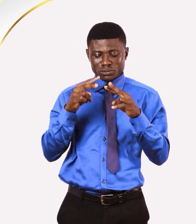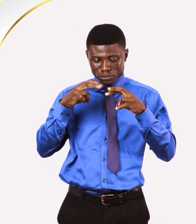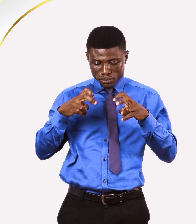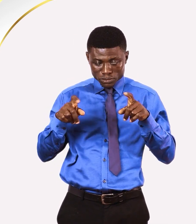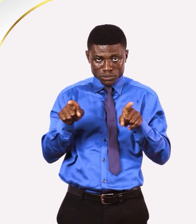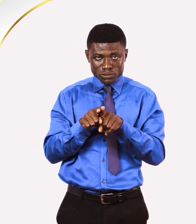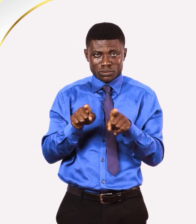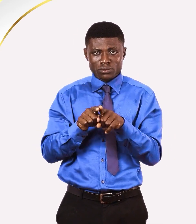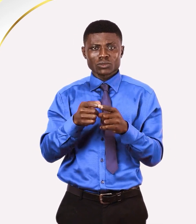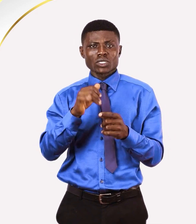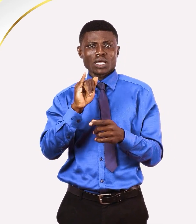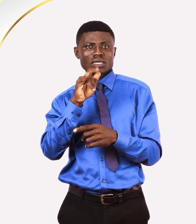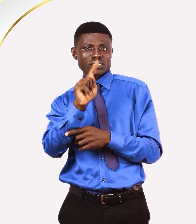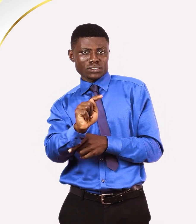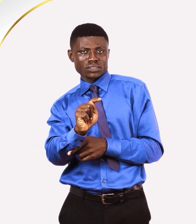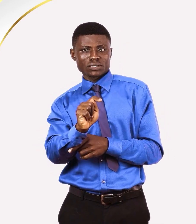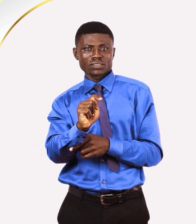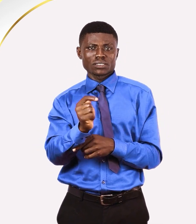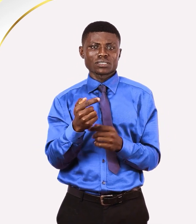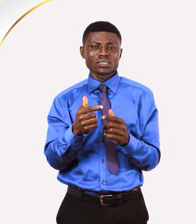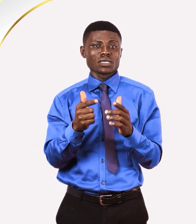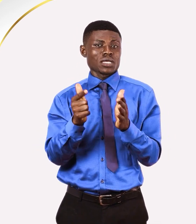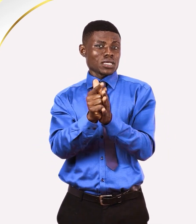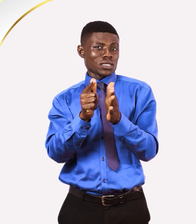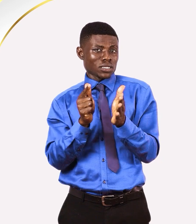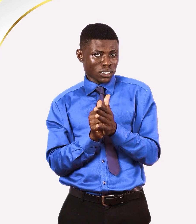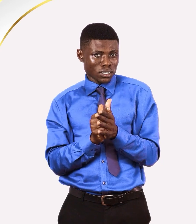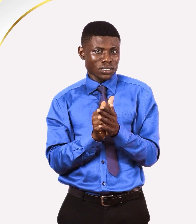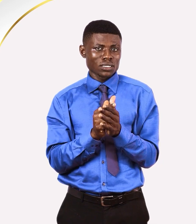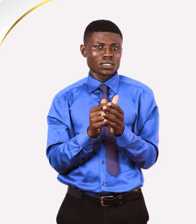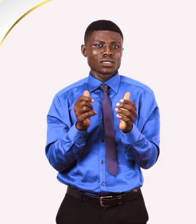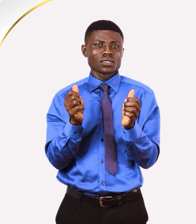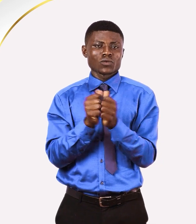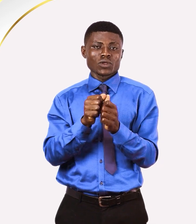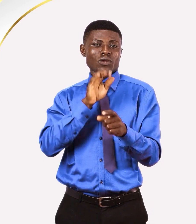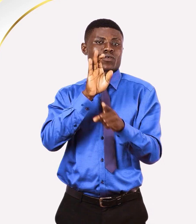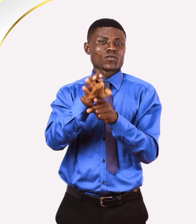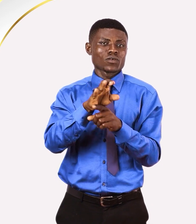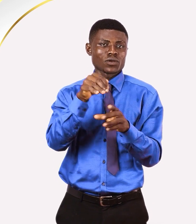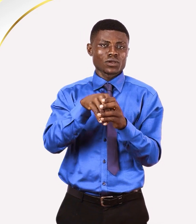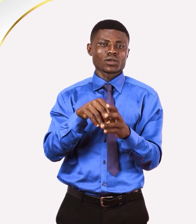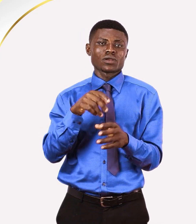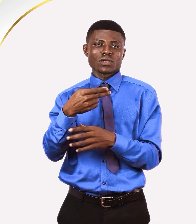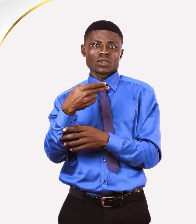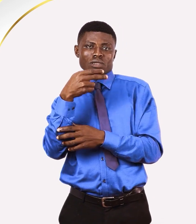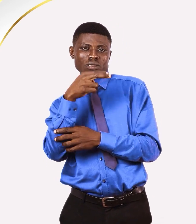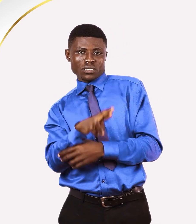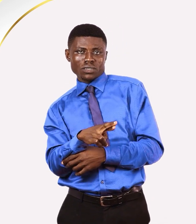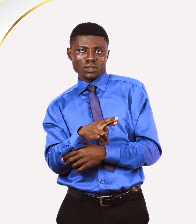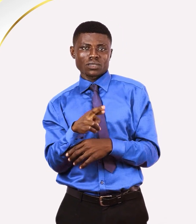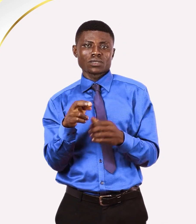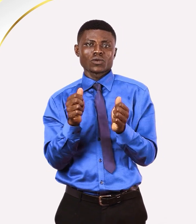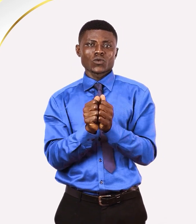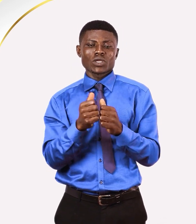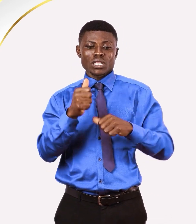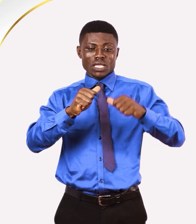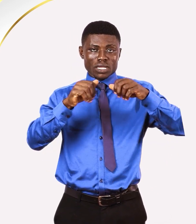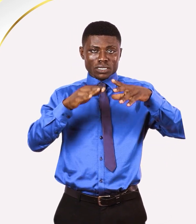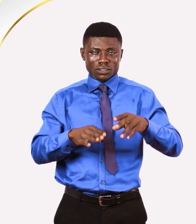Policy Research and IT, Legal and Enforcement, HR